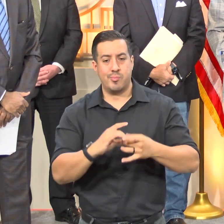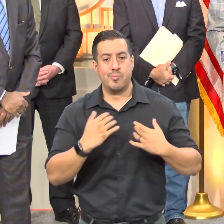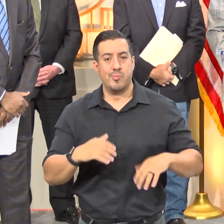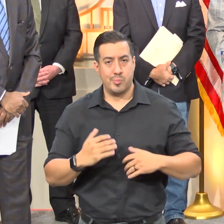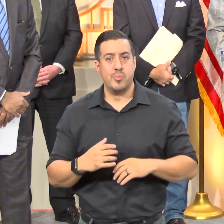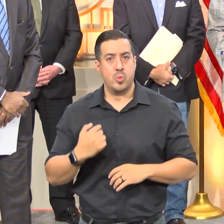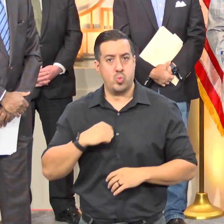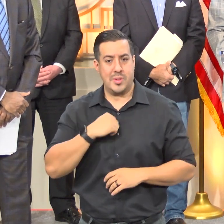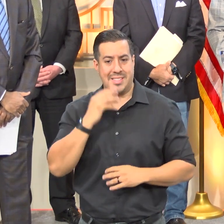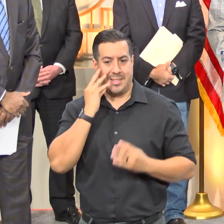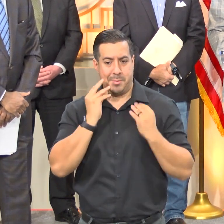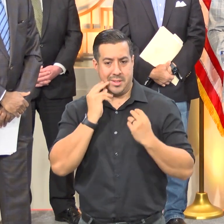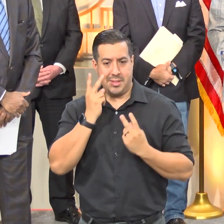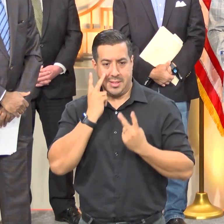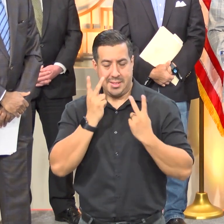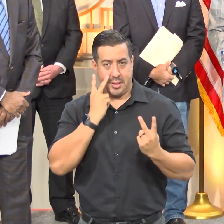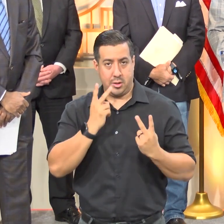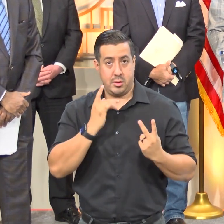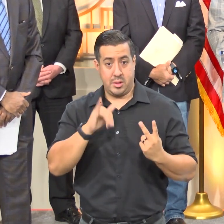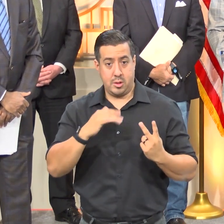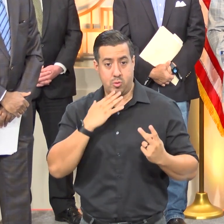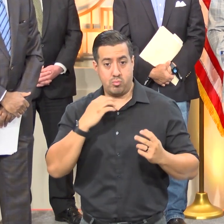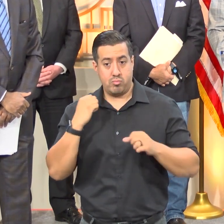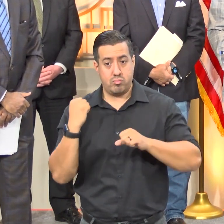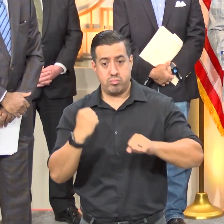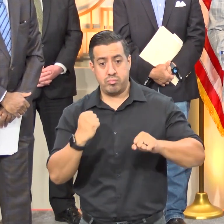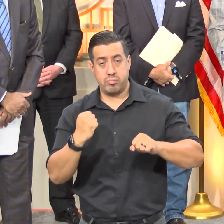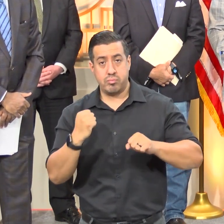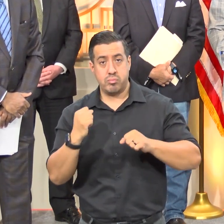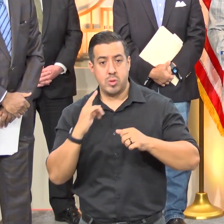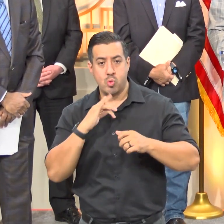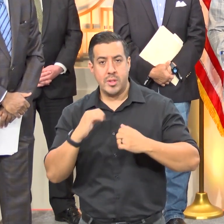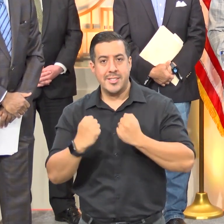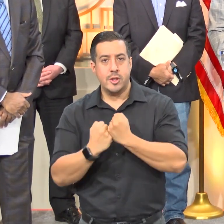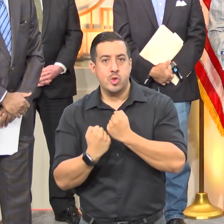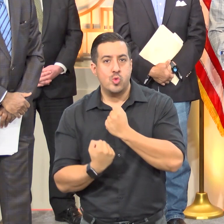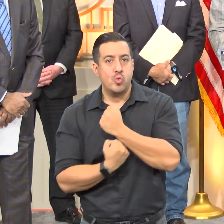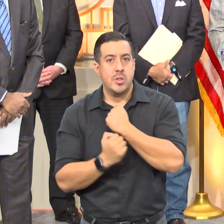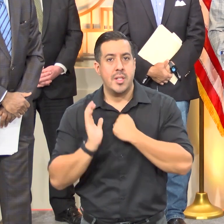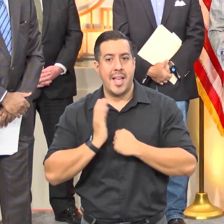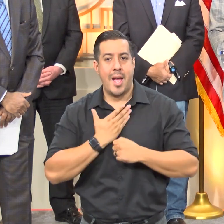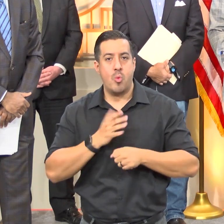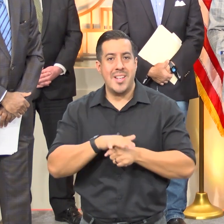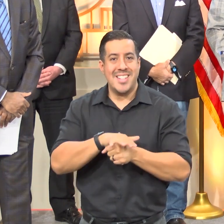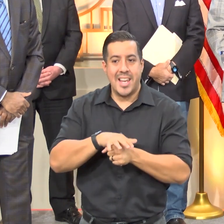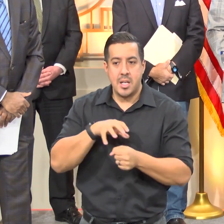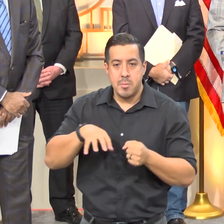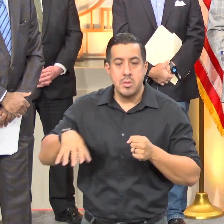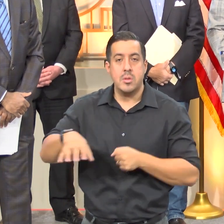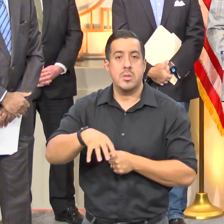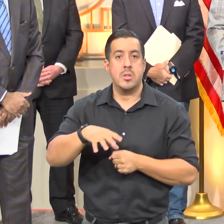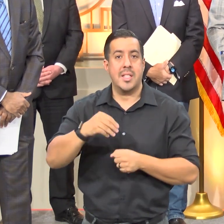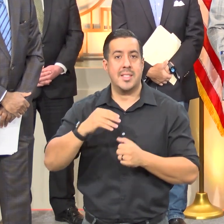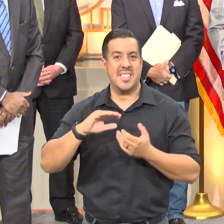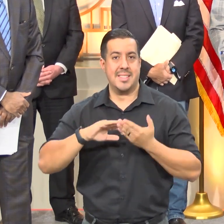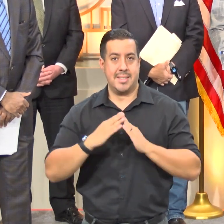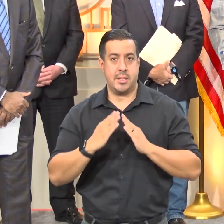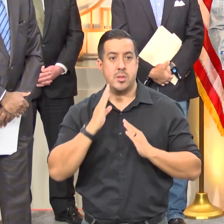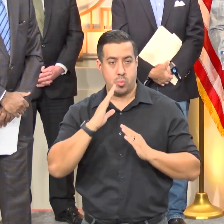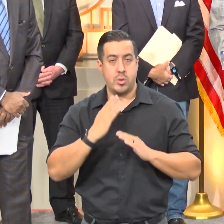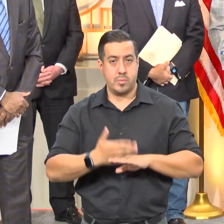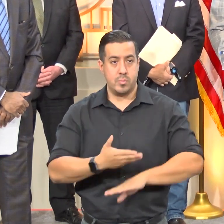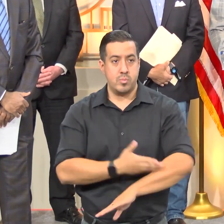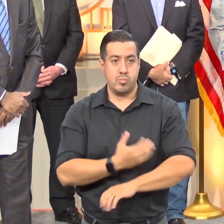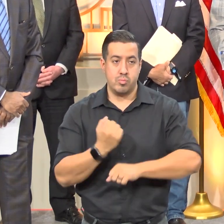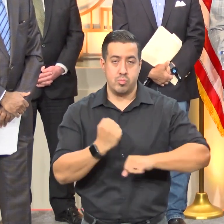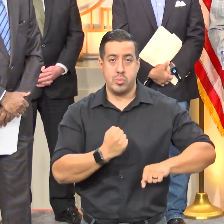that we experience, and a strong part of the fabric that strengthens our neighbors and our city. Those of